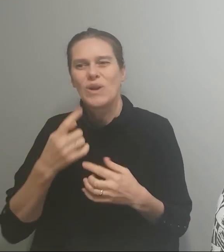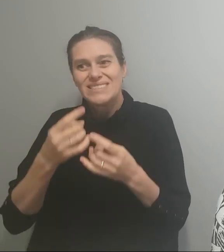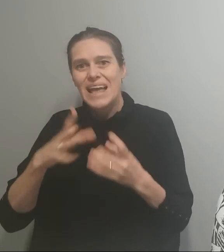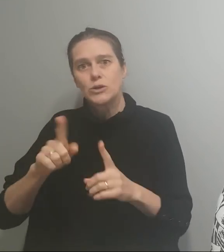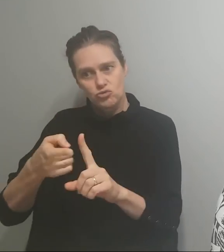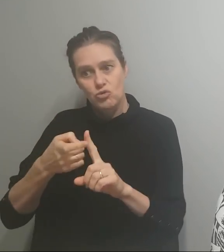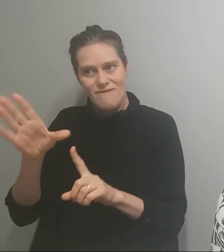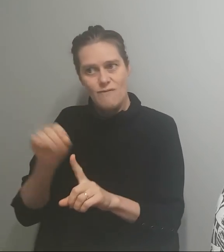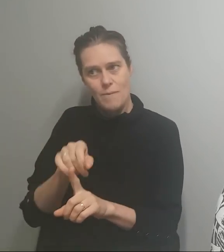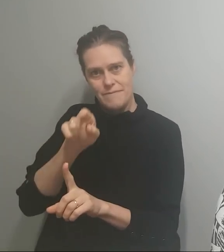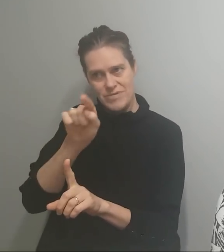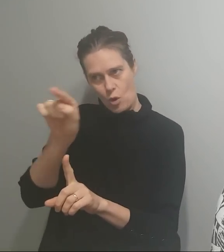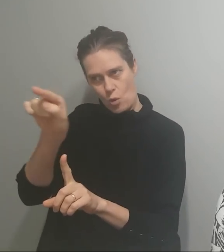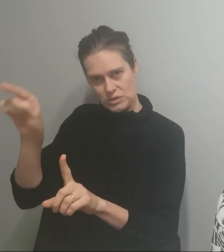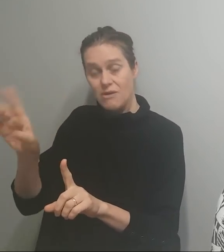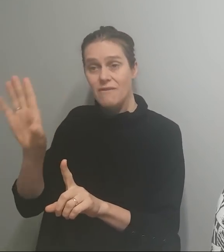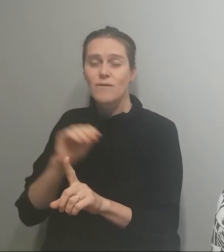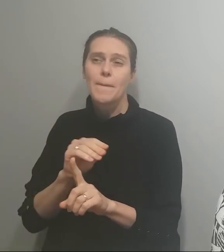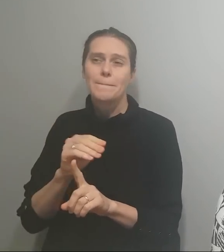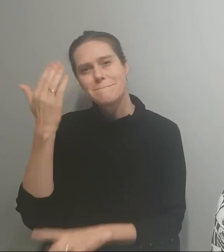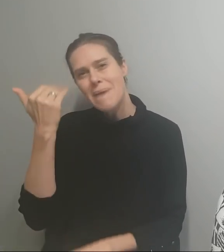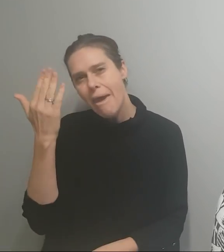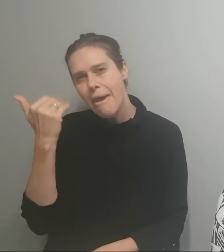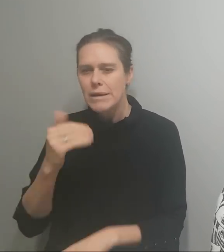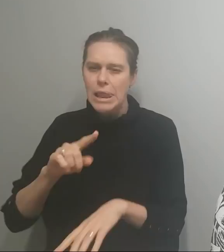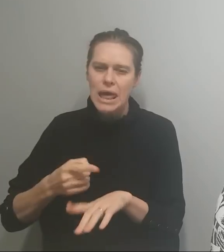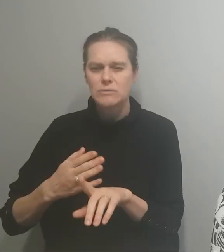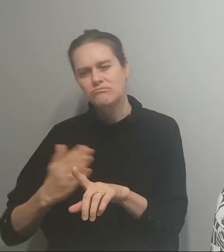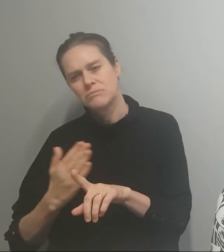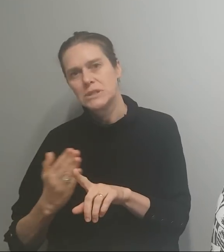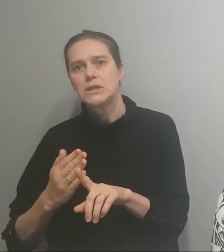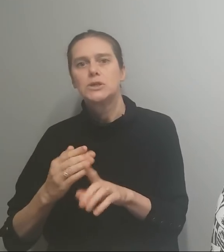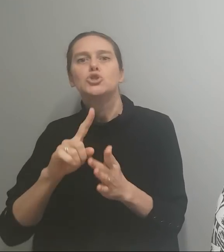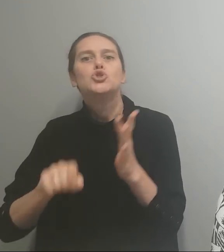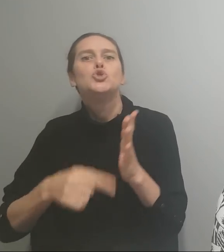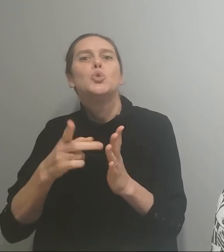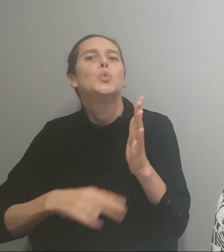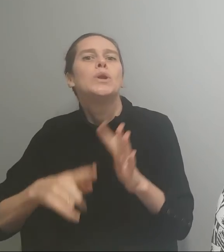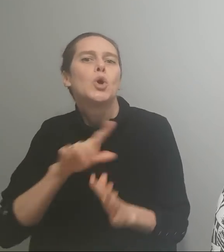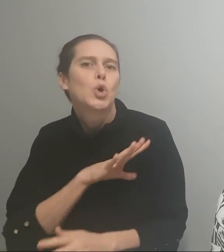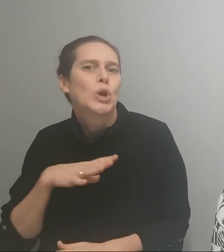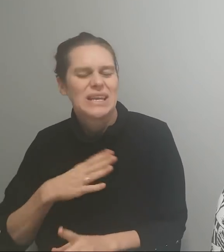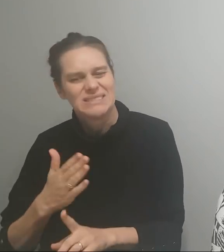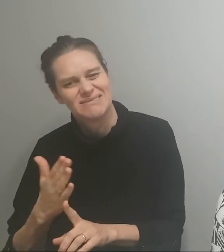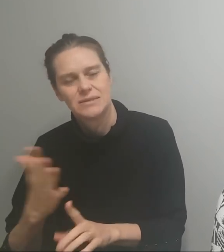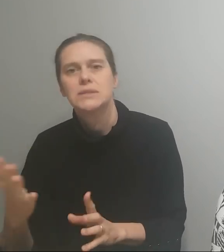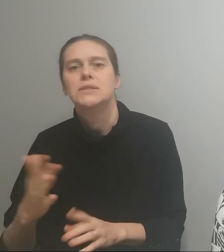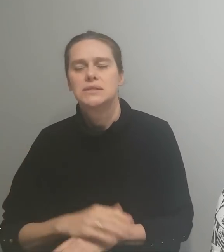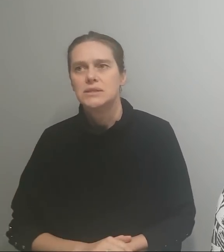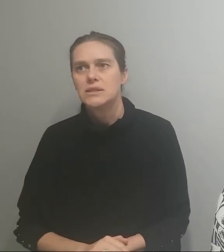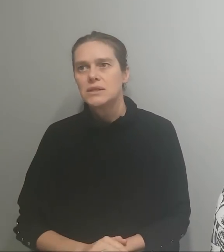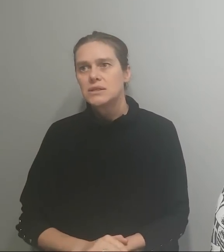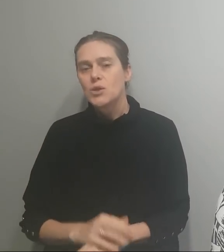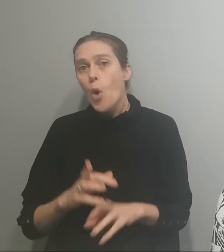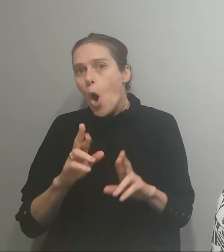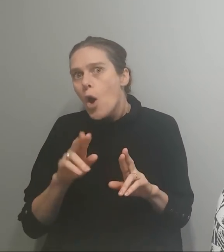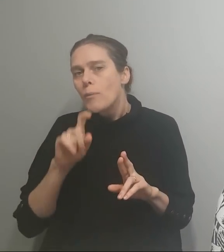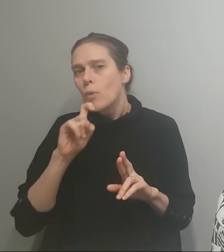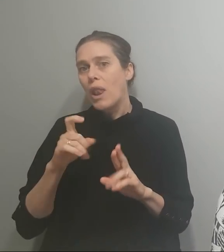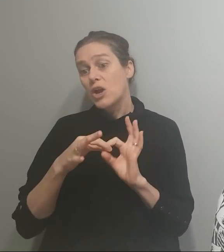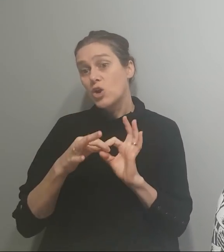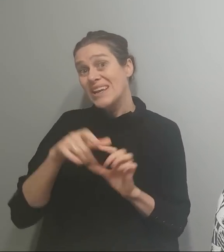roles from late May, early June. And we're expecting to get the connectors on board by the